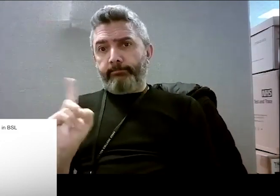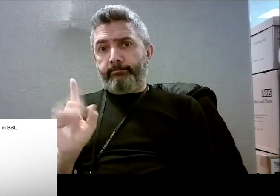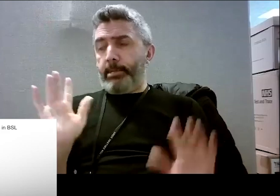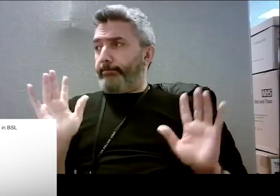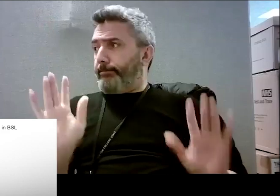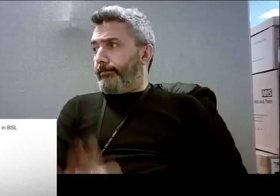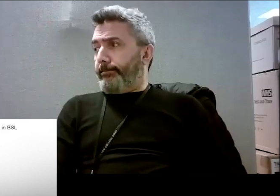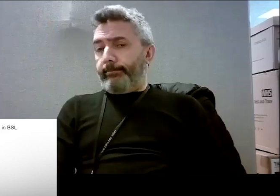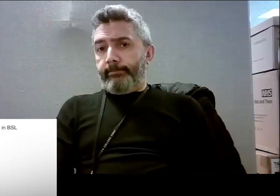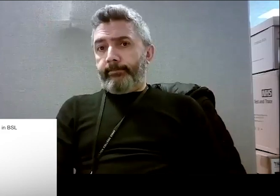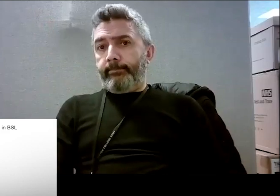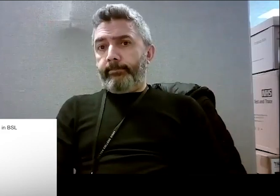Your name what?